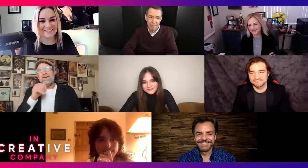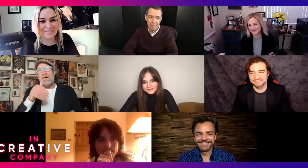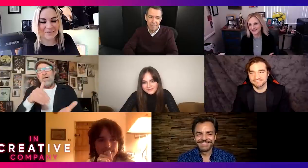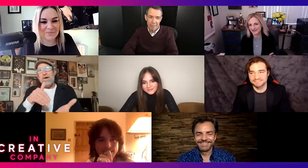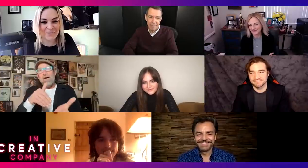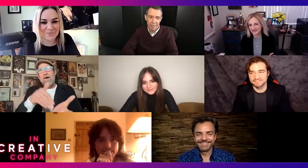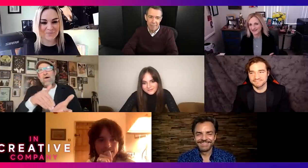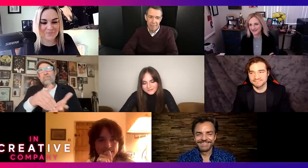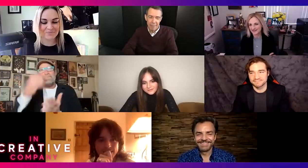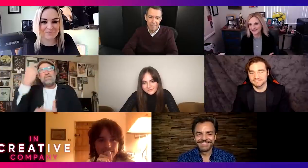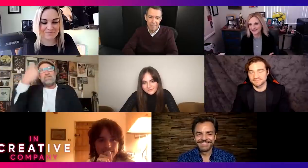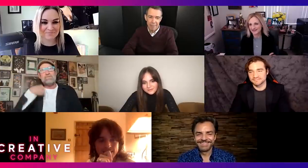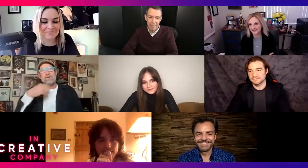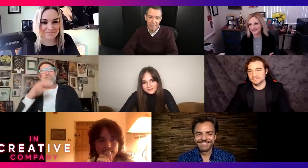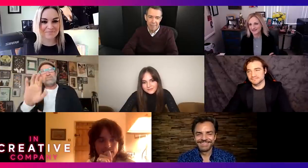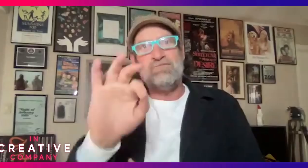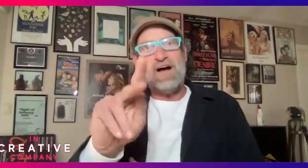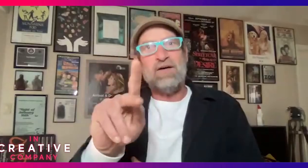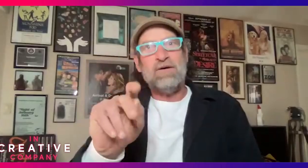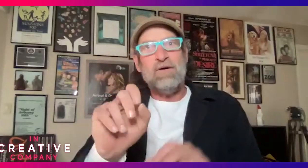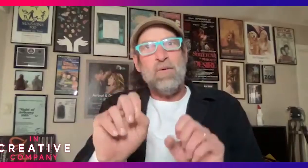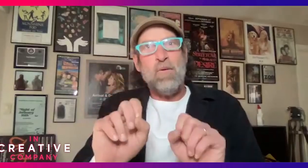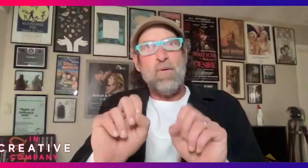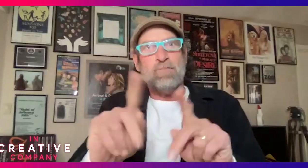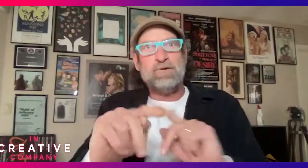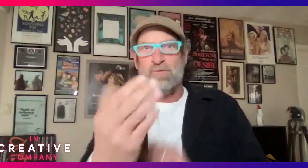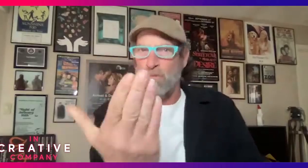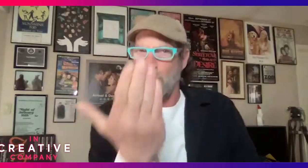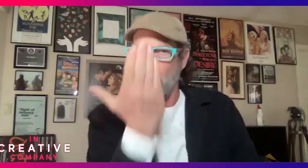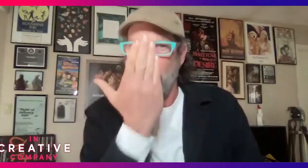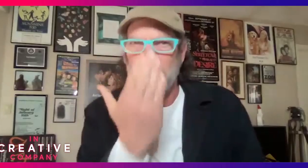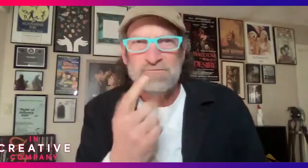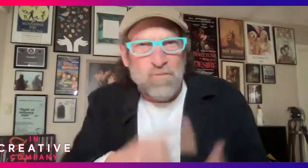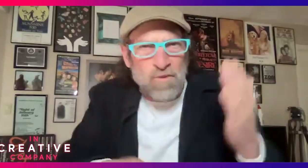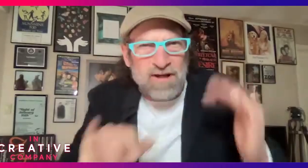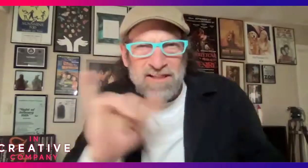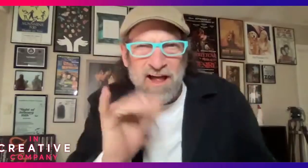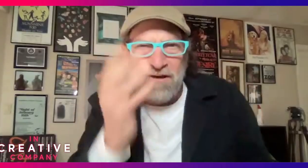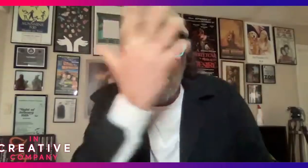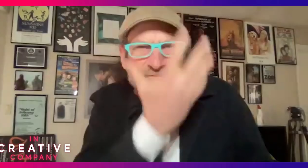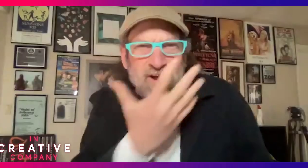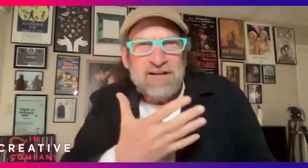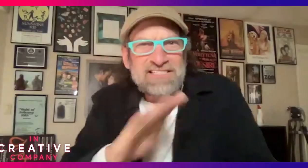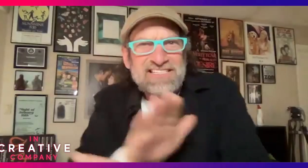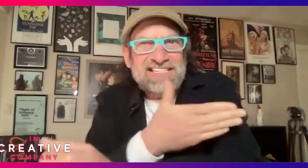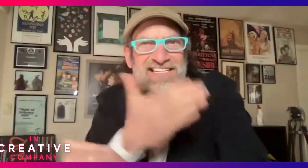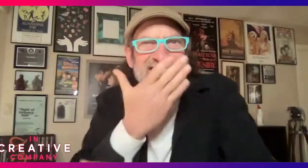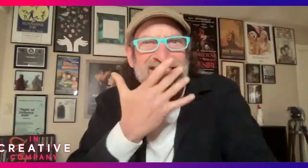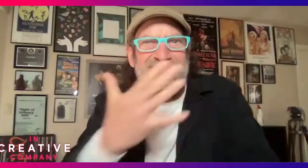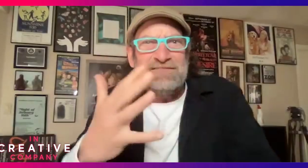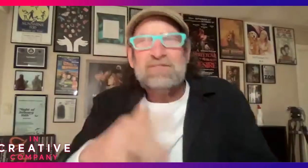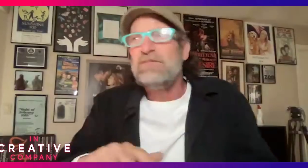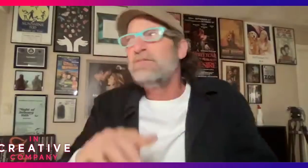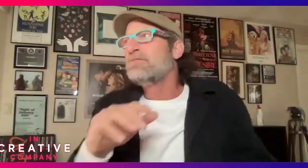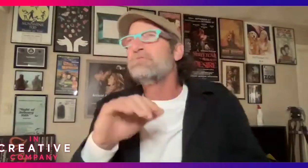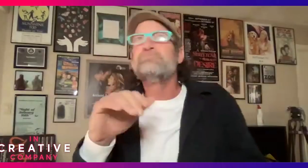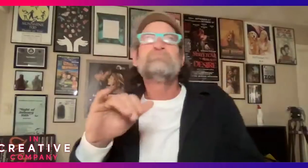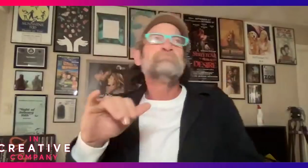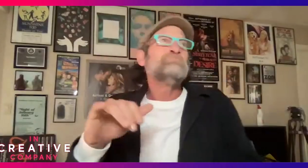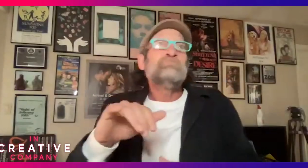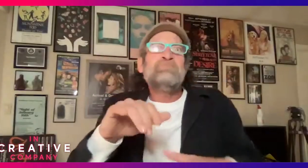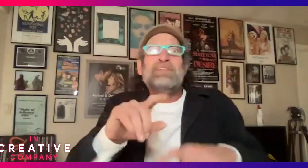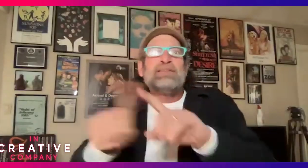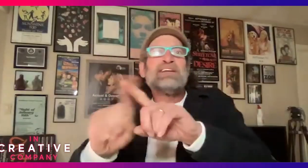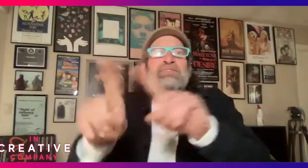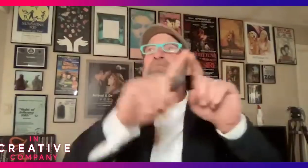I agree completely with what Emilia said. You know, as Frank, I don't think Frank has an opportunity to really